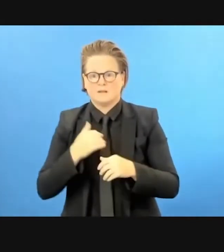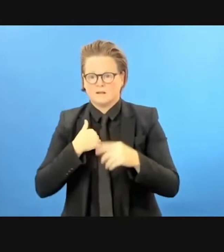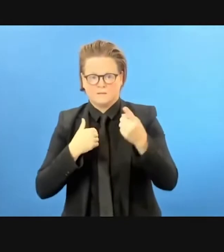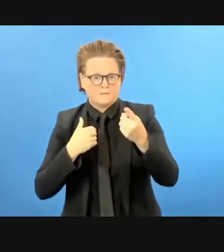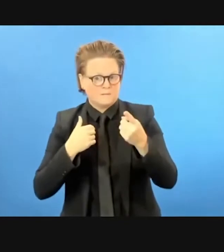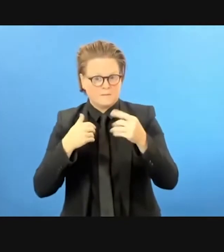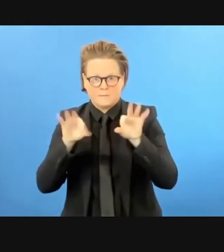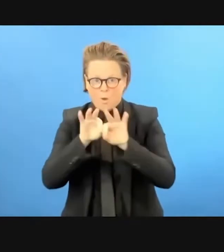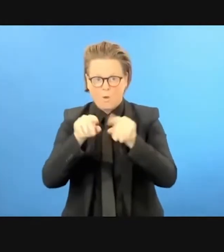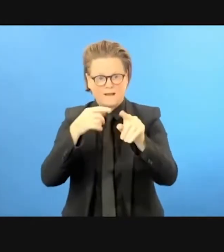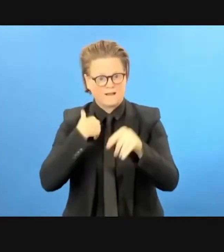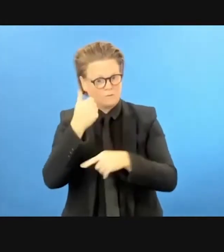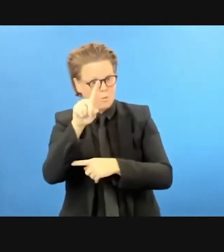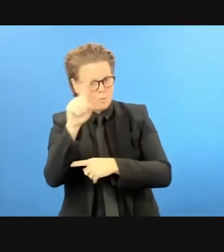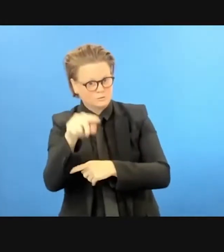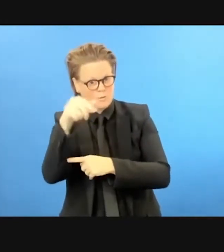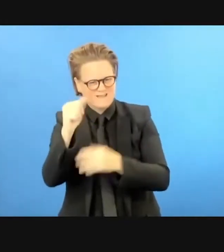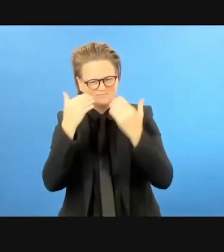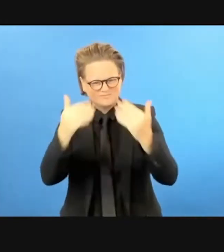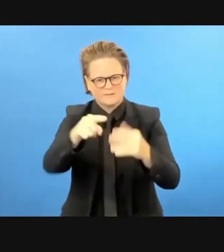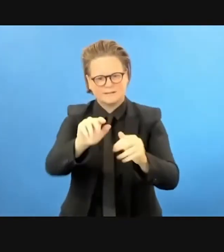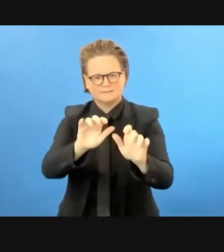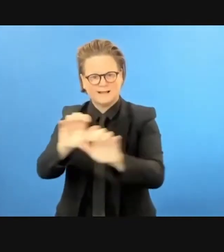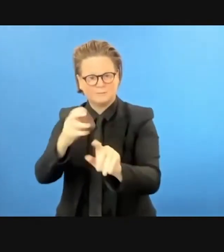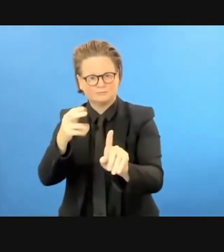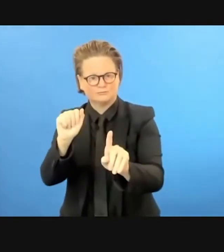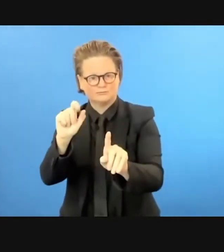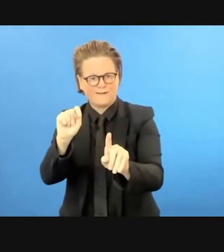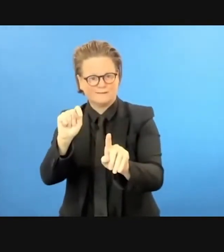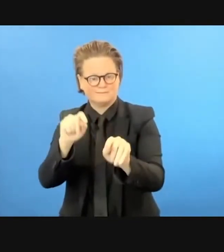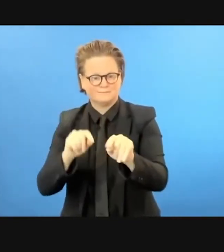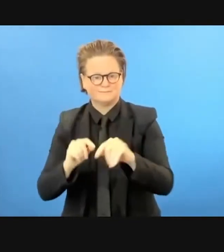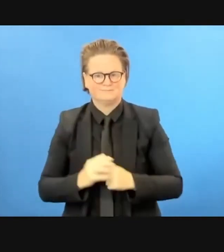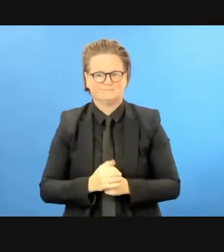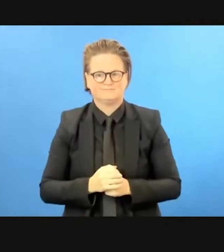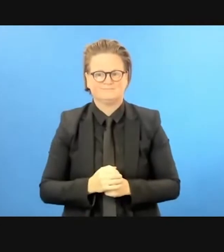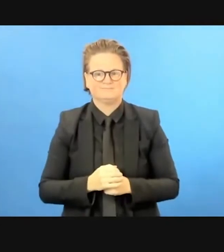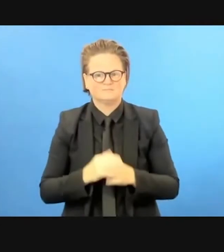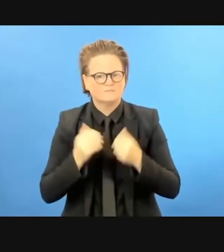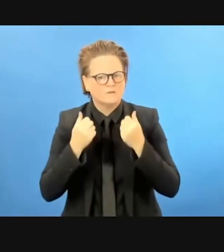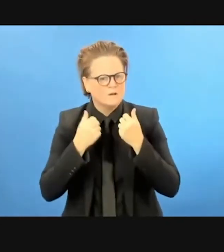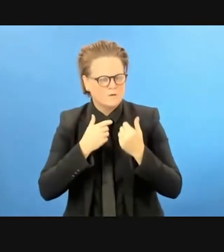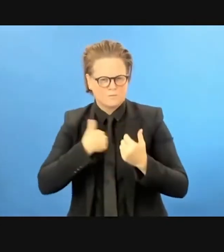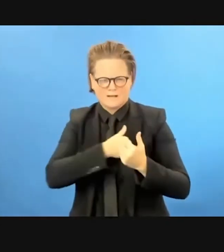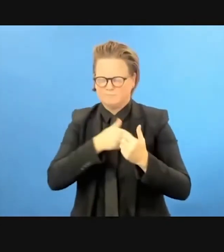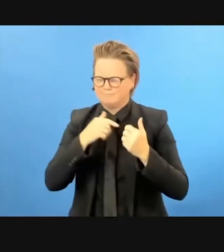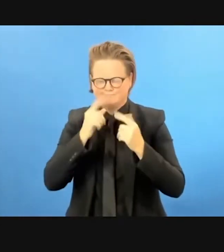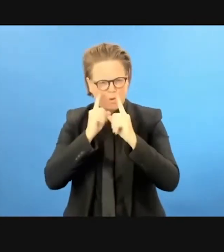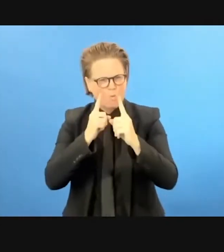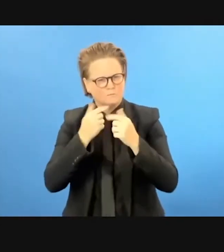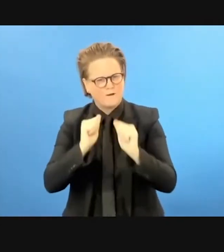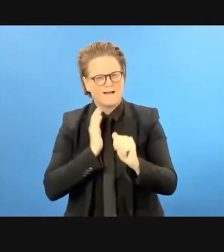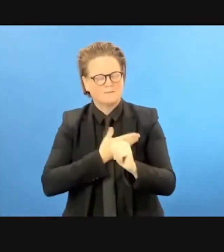every effort will be made to answer all pre-submitted questions and those submitted live during the session. Those that